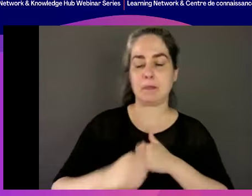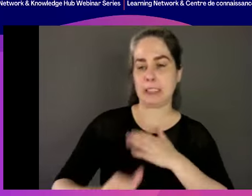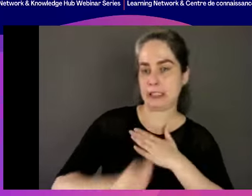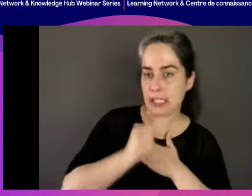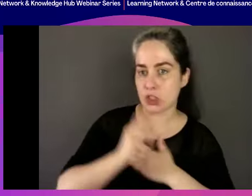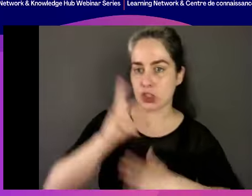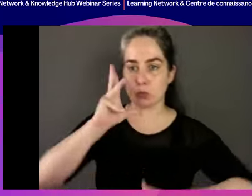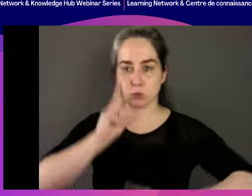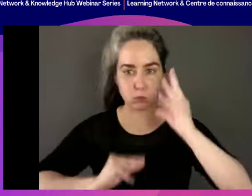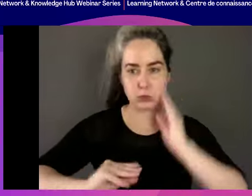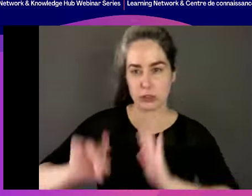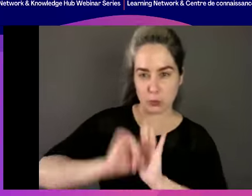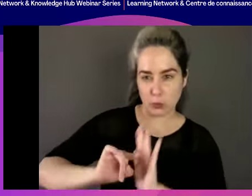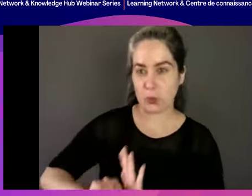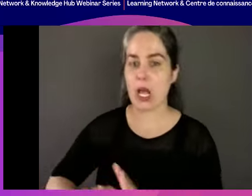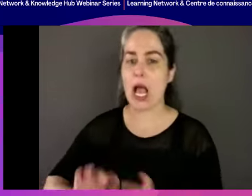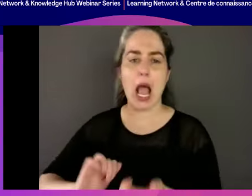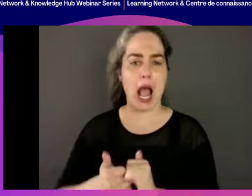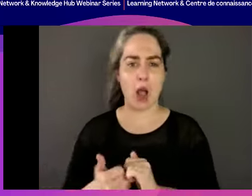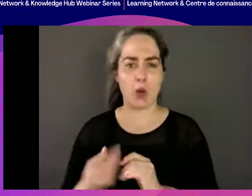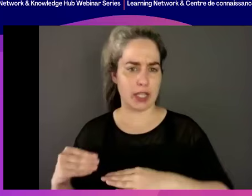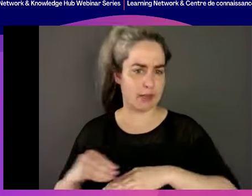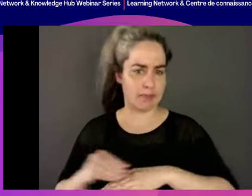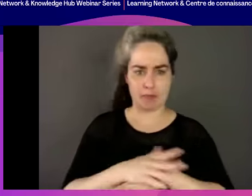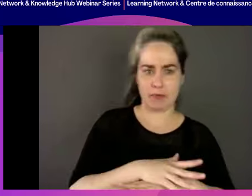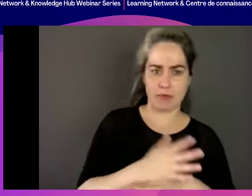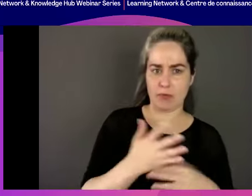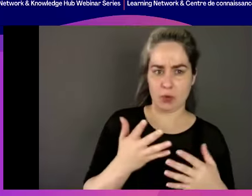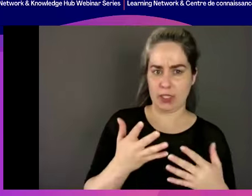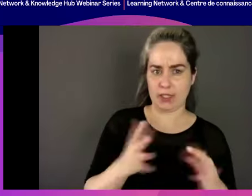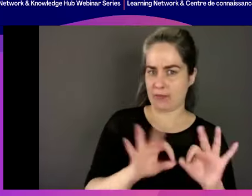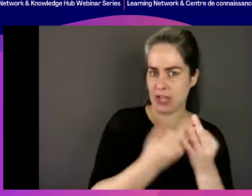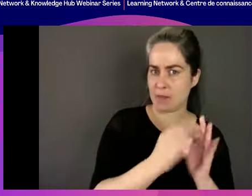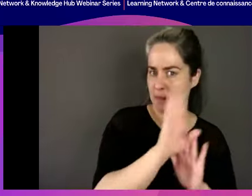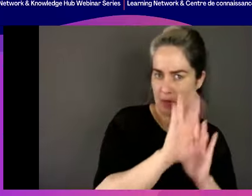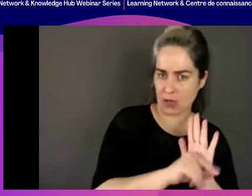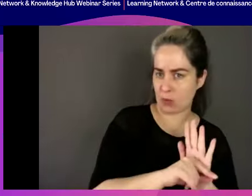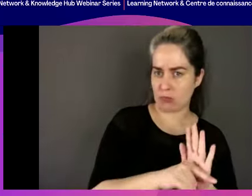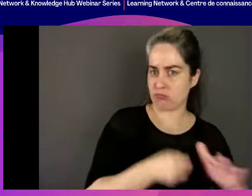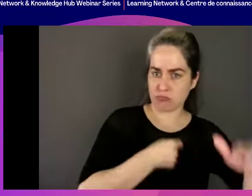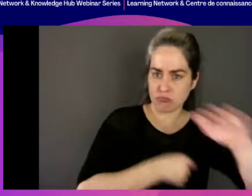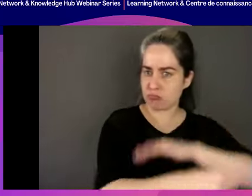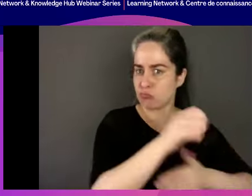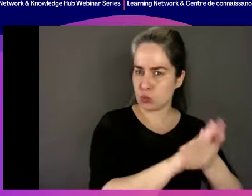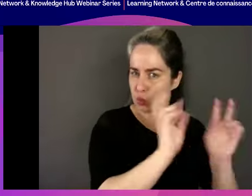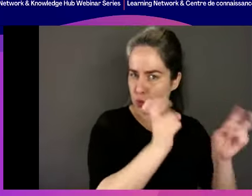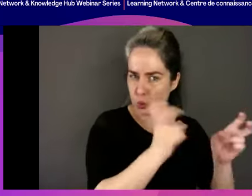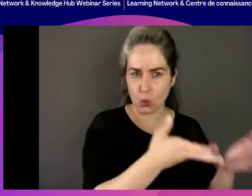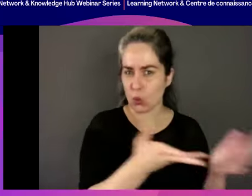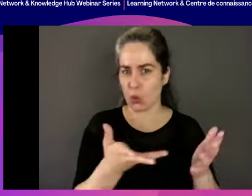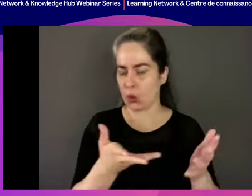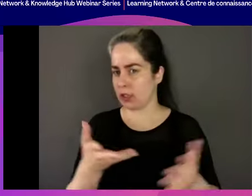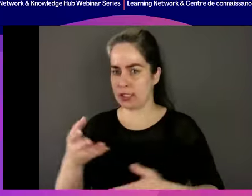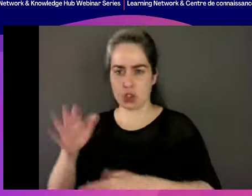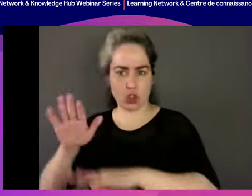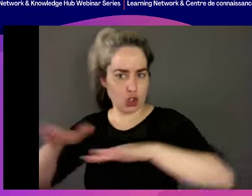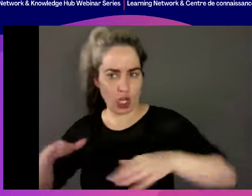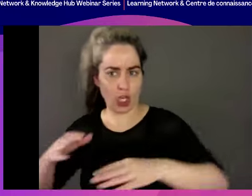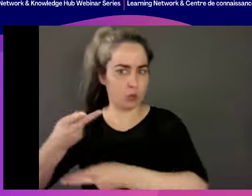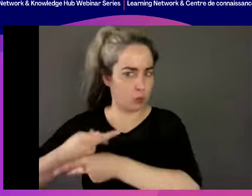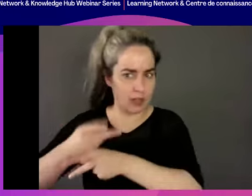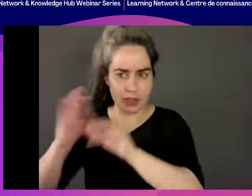between family background of residential schools and themselves being affected by the child welfare system. And we see